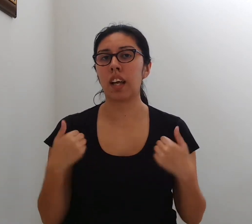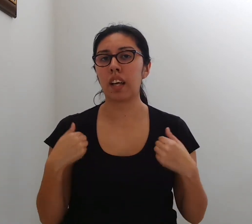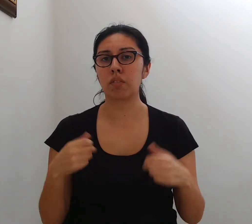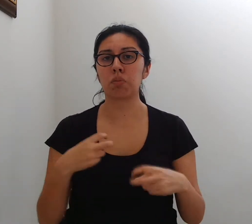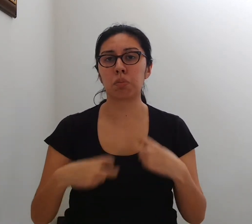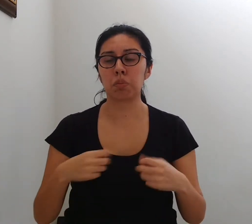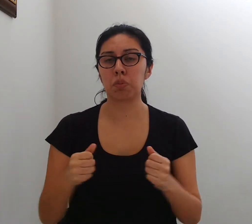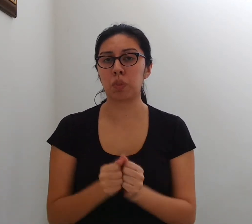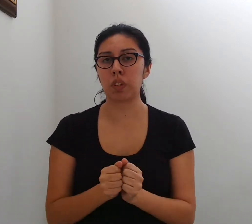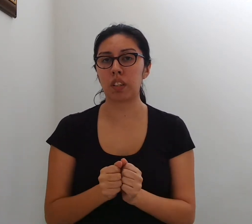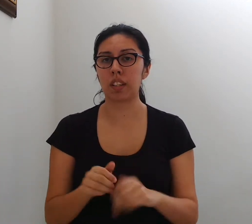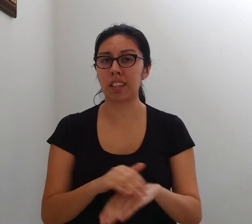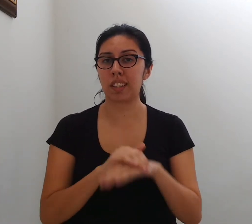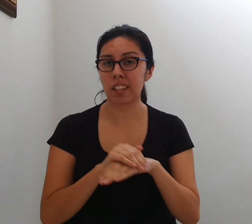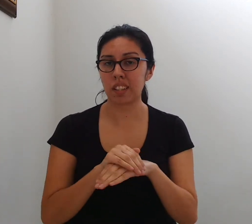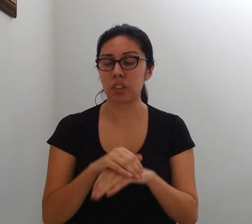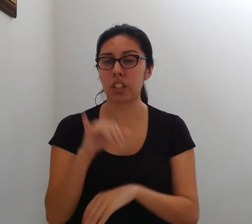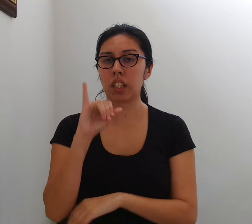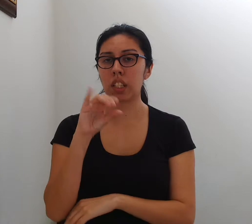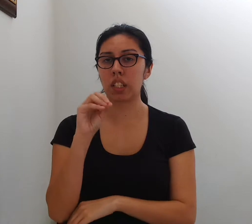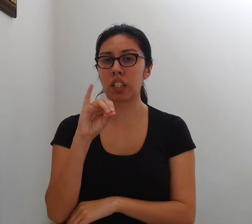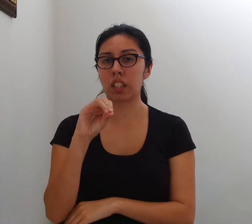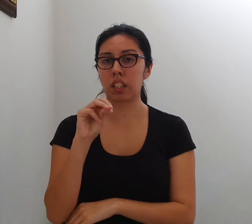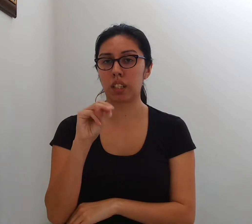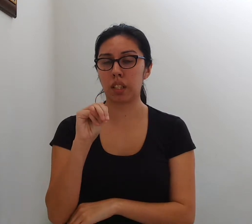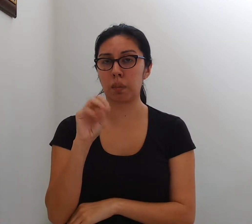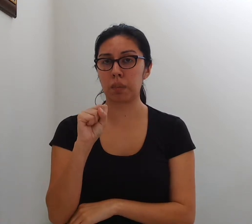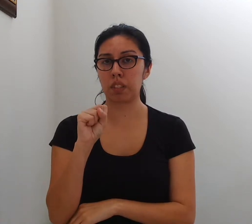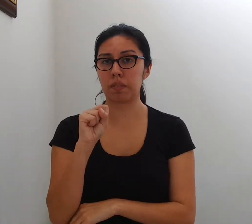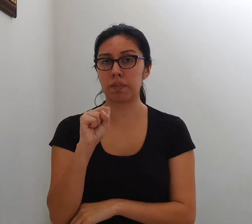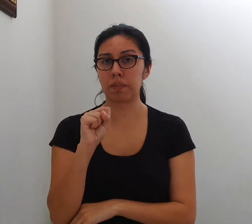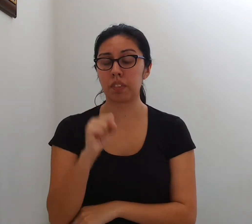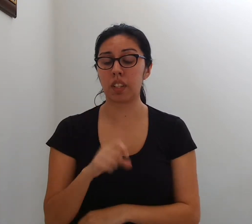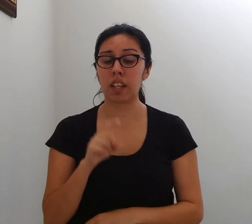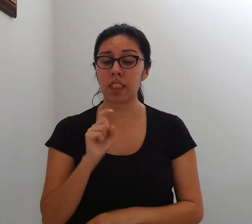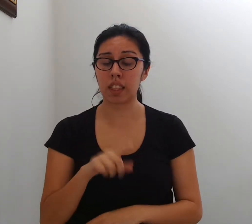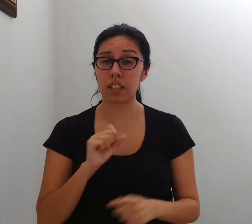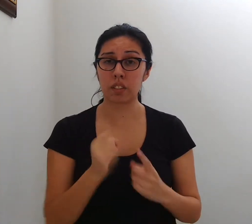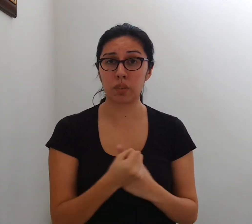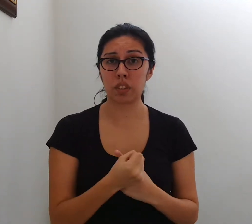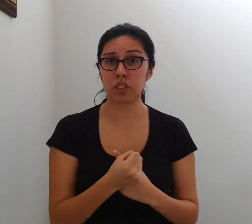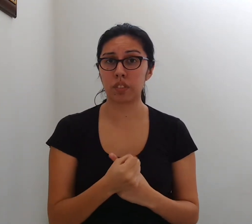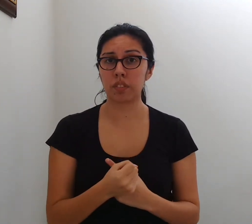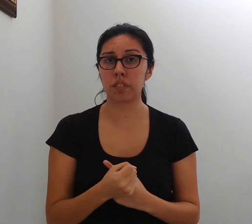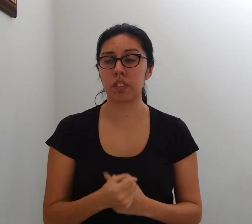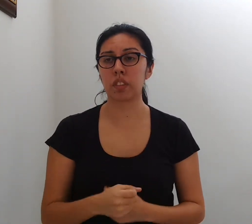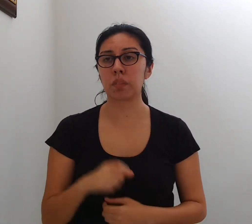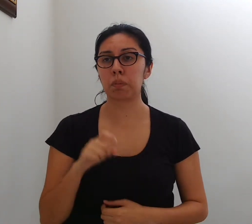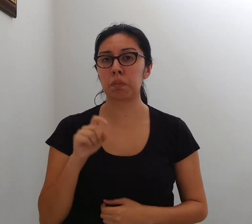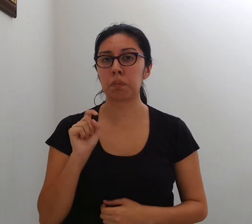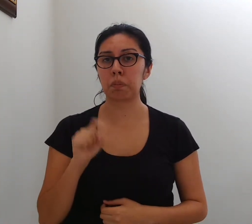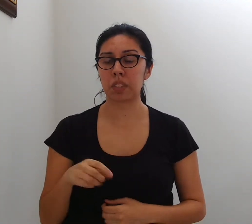to do some explaining in the interpreting process. For many deaf people, it is necessary to